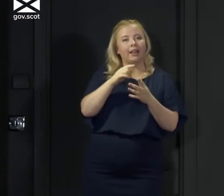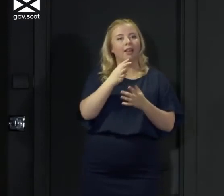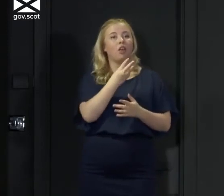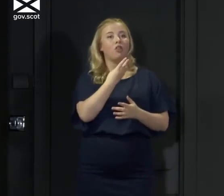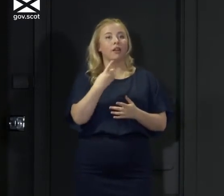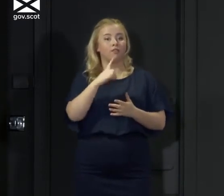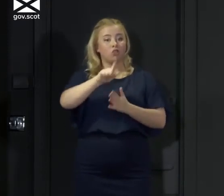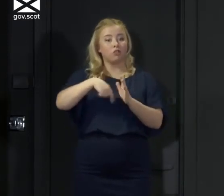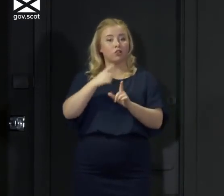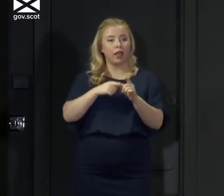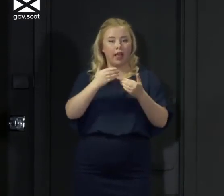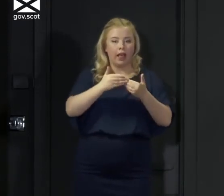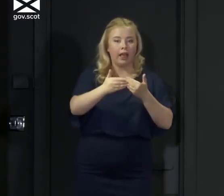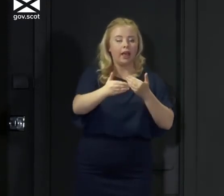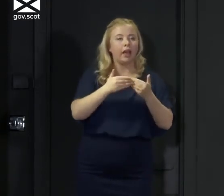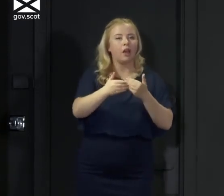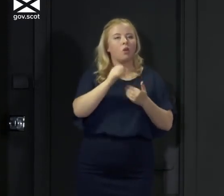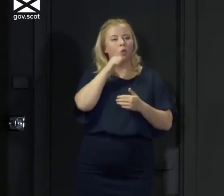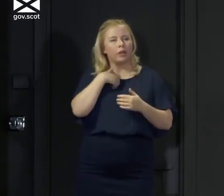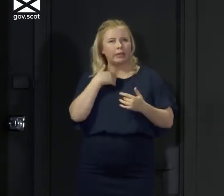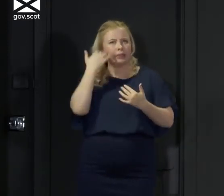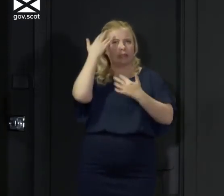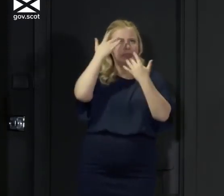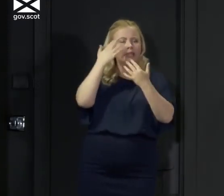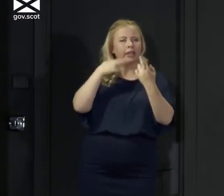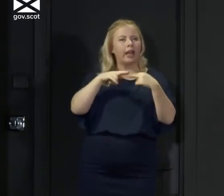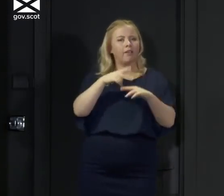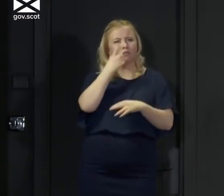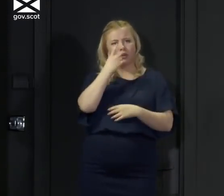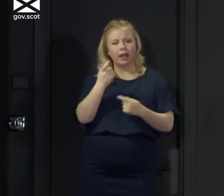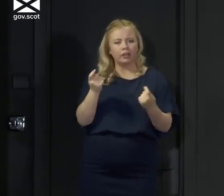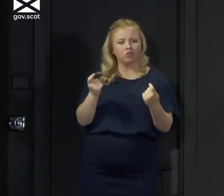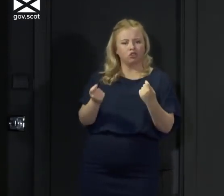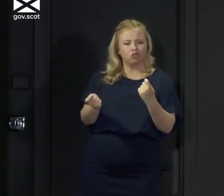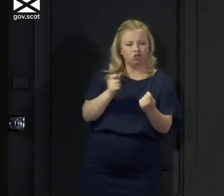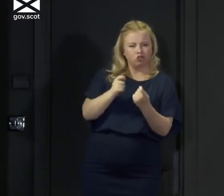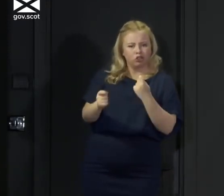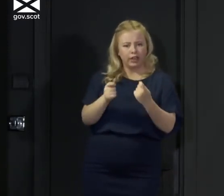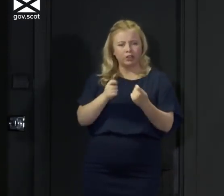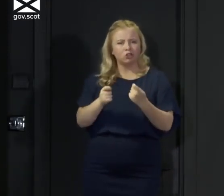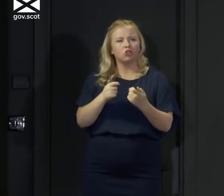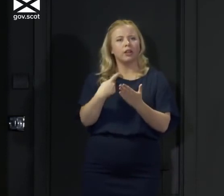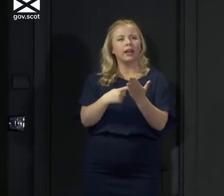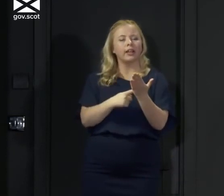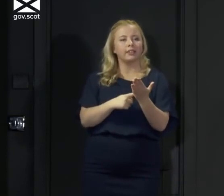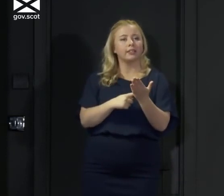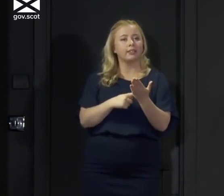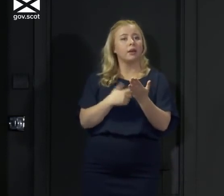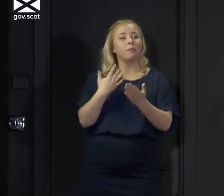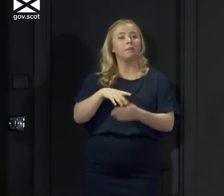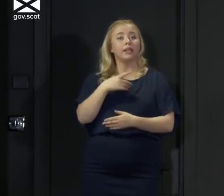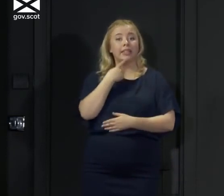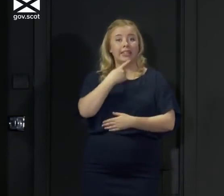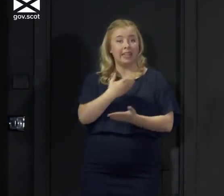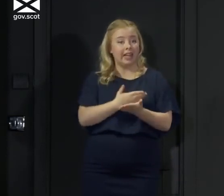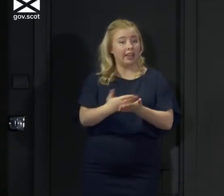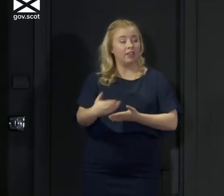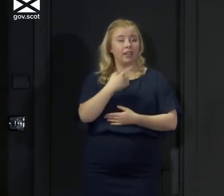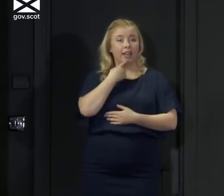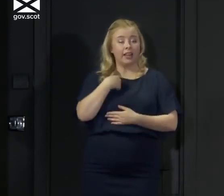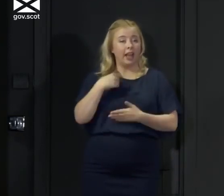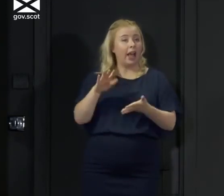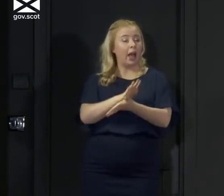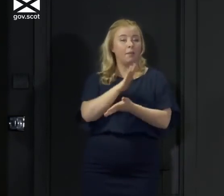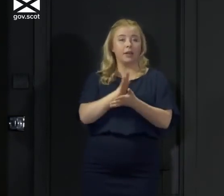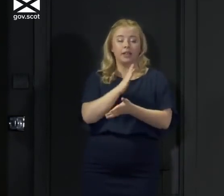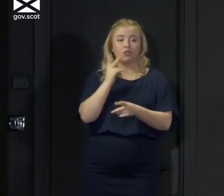basis whether we can ease the current guidance any further. So that's what I set out very clearly yesterday. I'm happy to repeat it